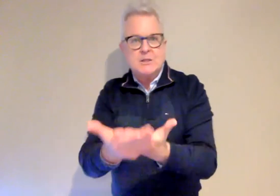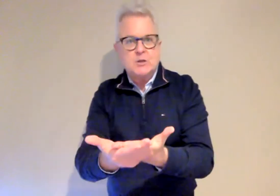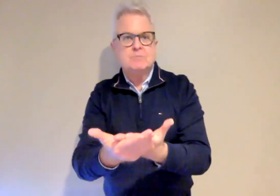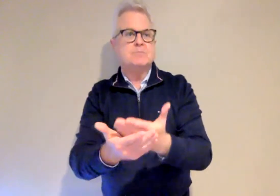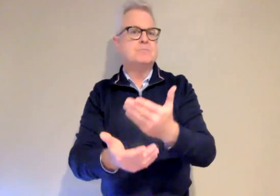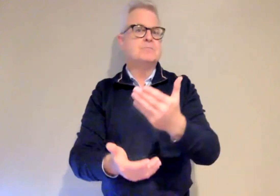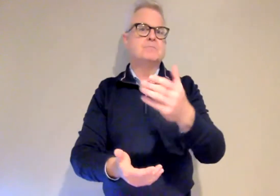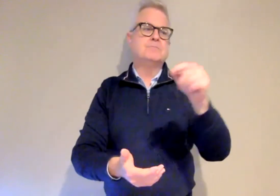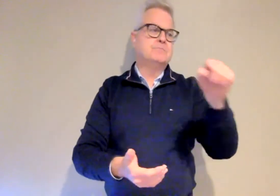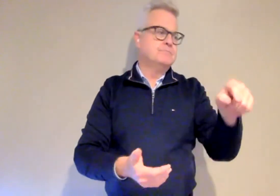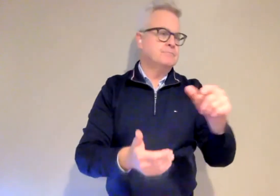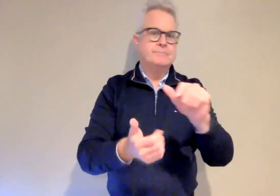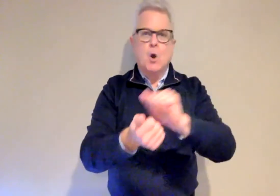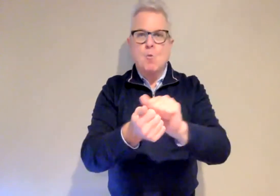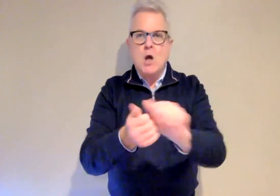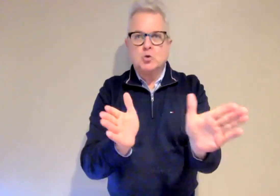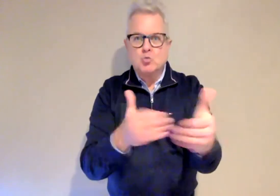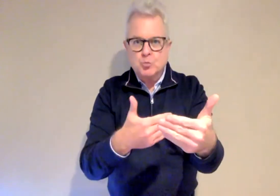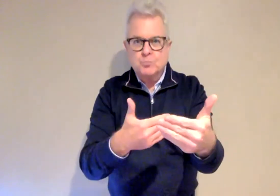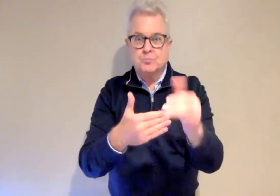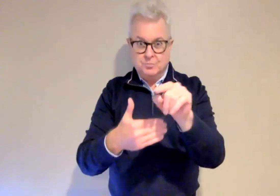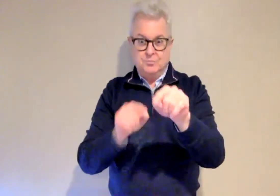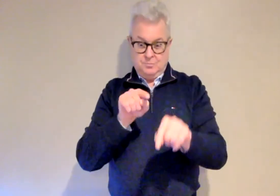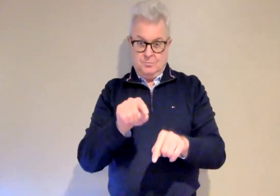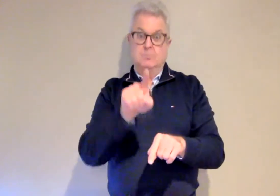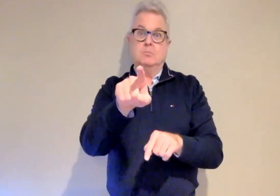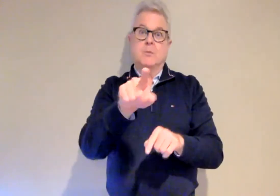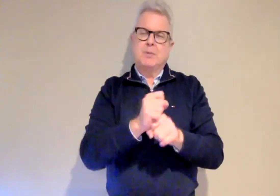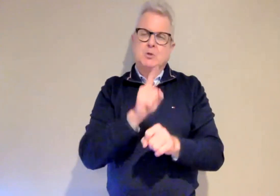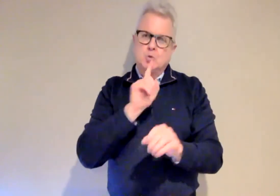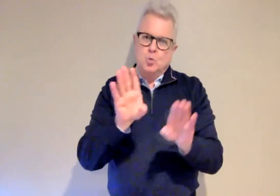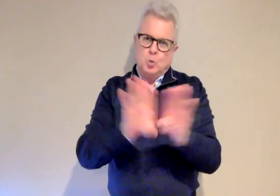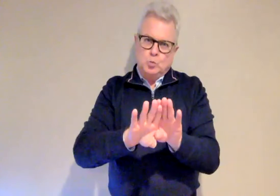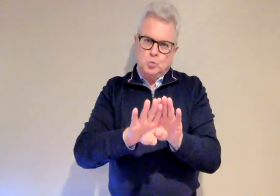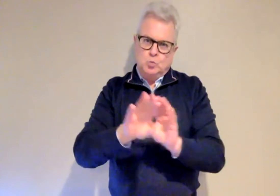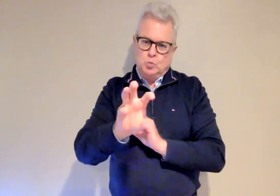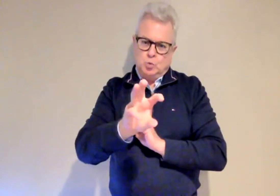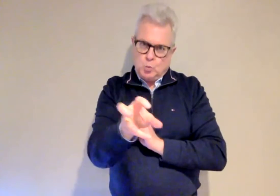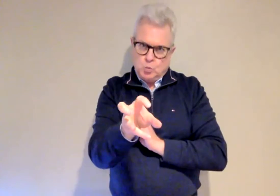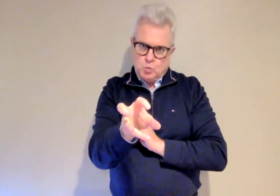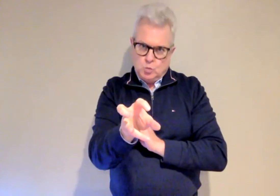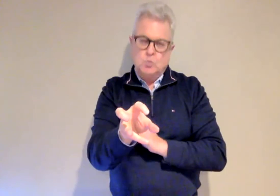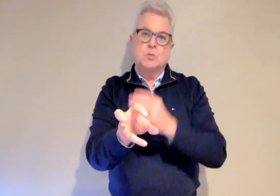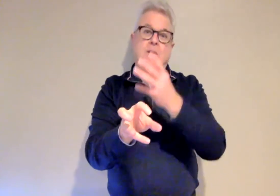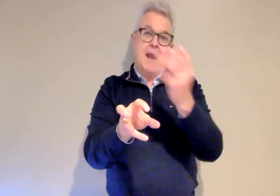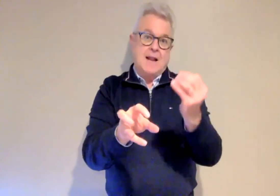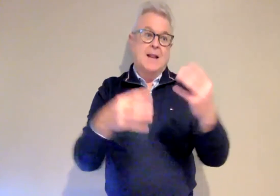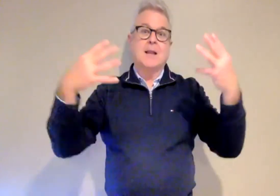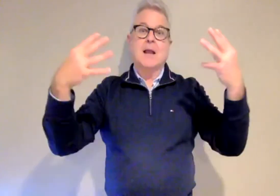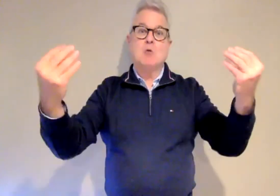not the inside of the house. There's another valve that maintains water flow in the house. Make sure you close the exterior